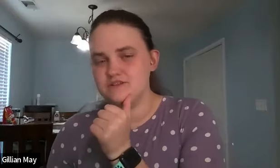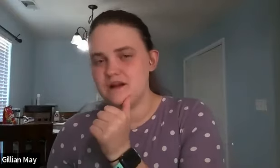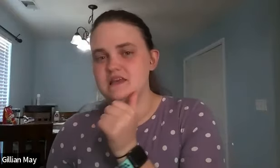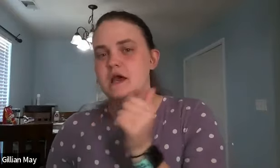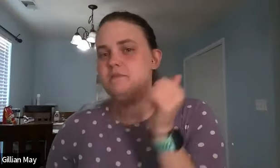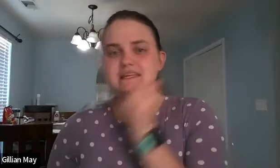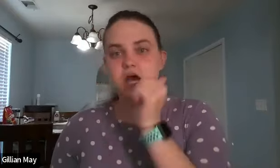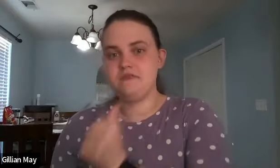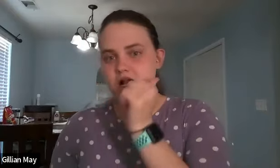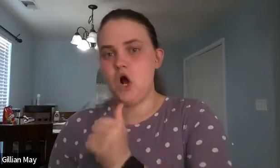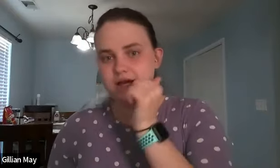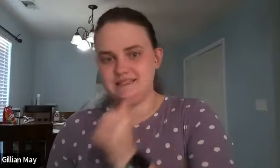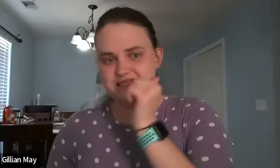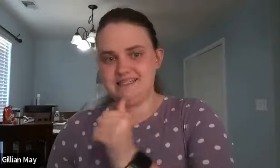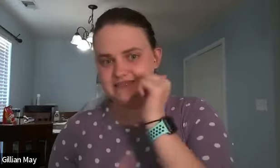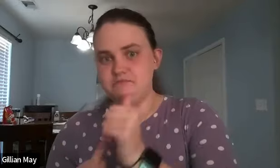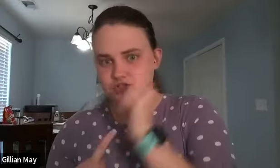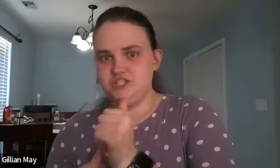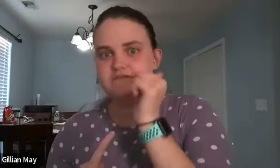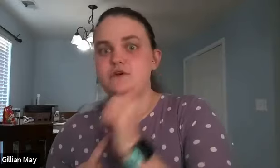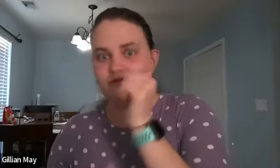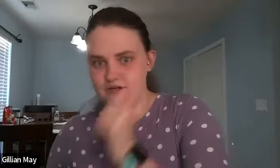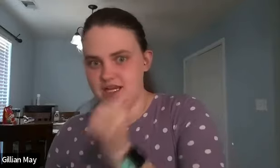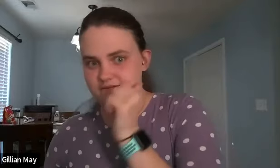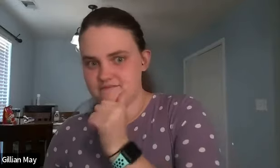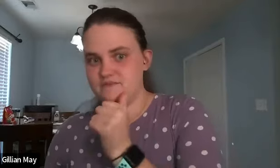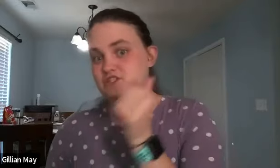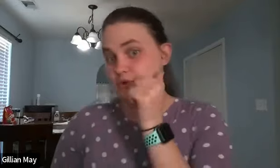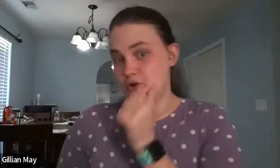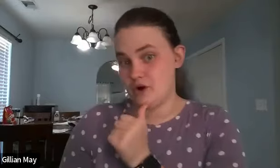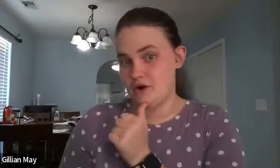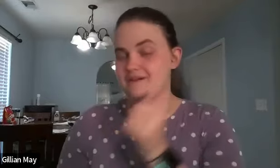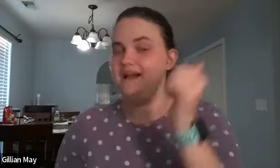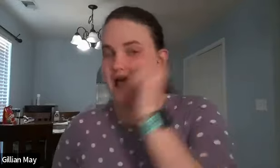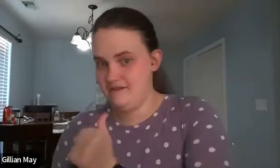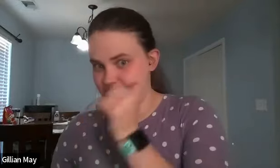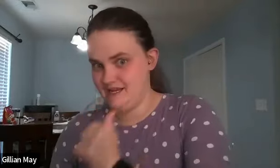twice, but it's not that constant motion for every day. So girl, every day.